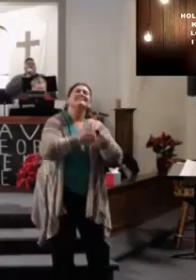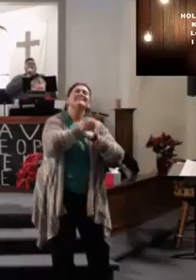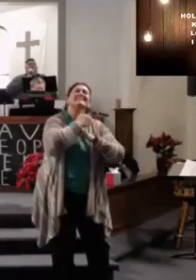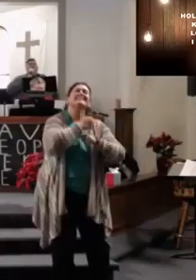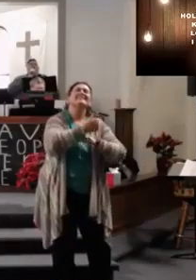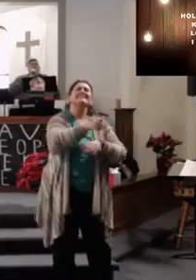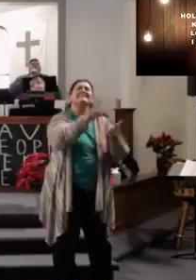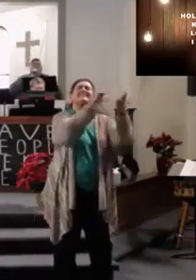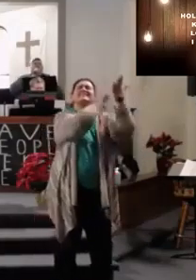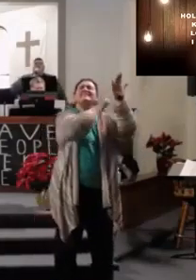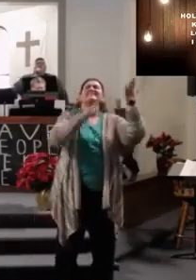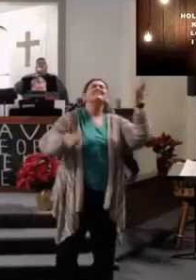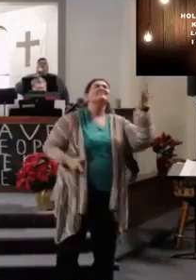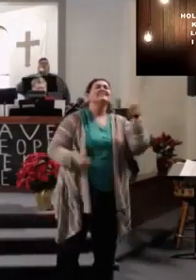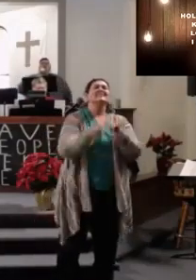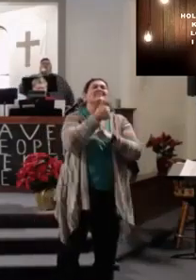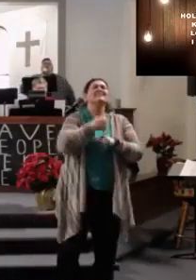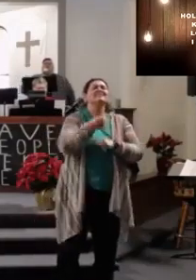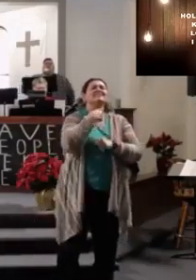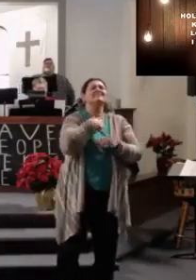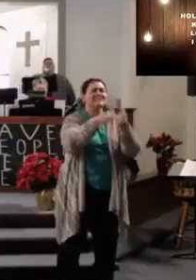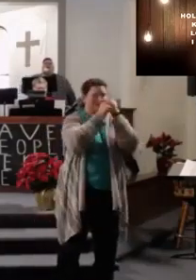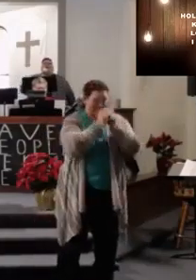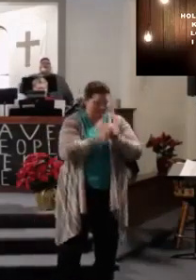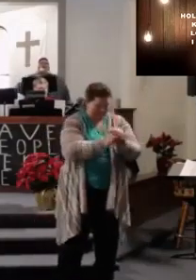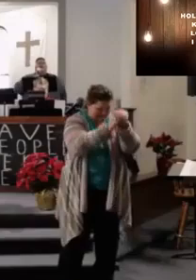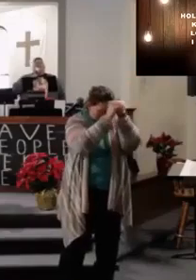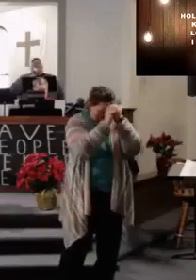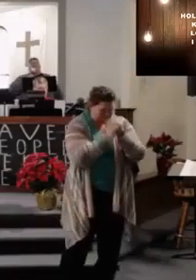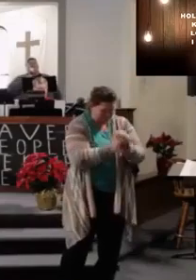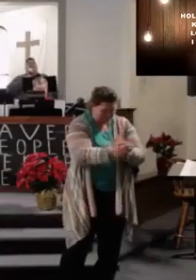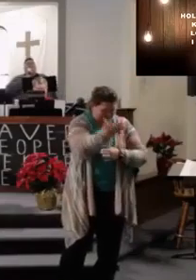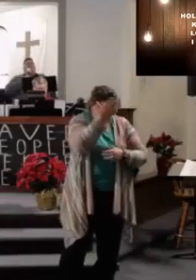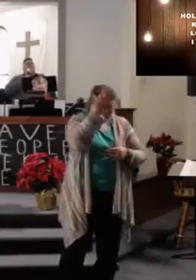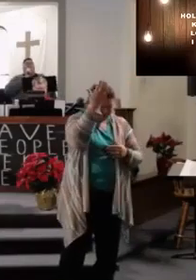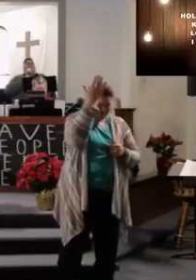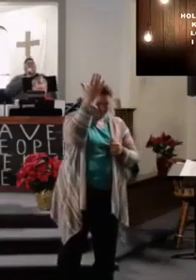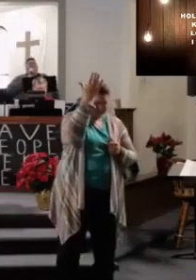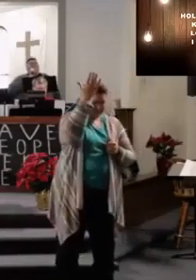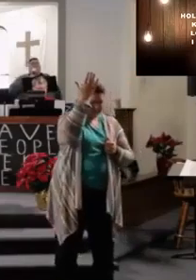King of kings, Lord of lords, I worship you.